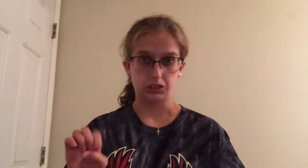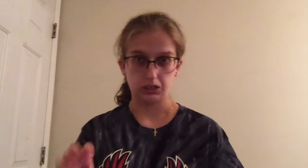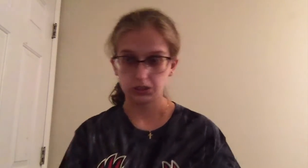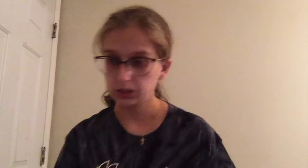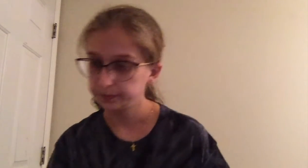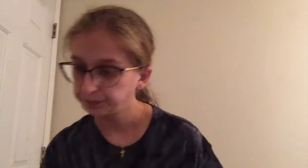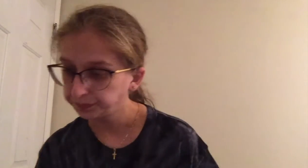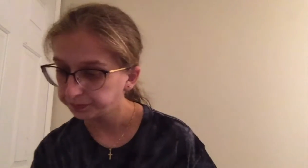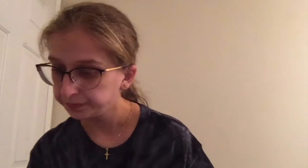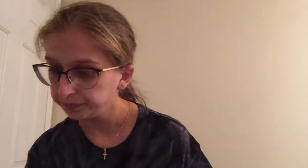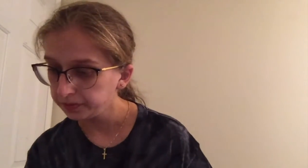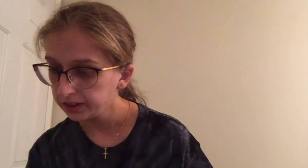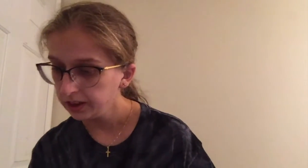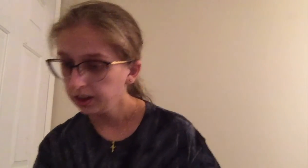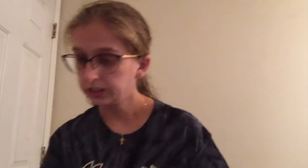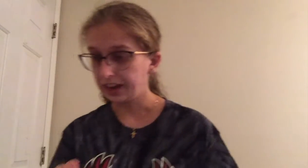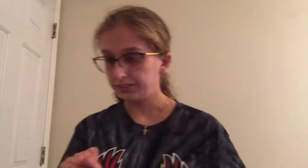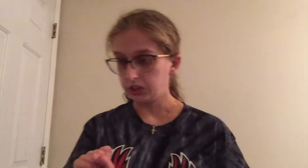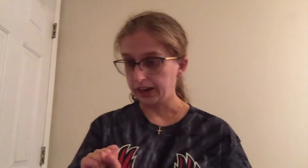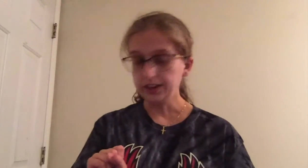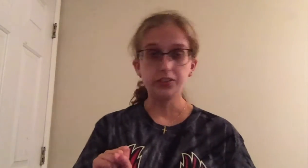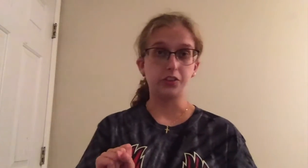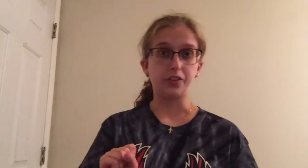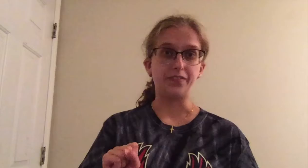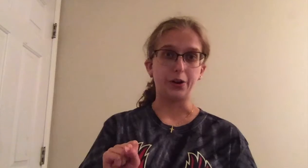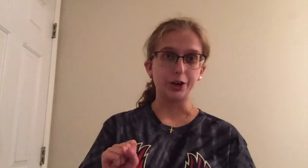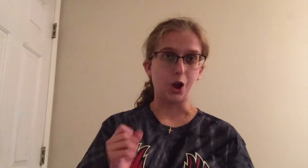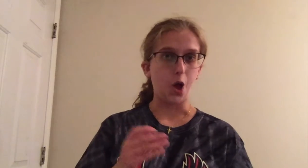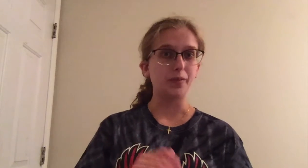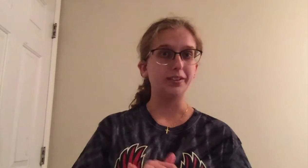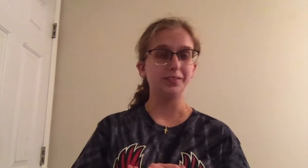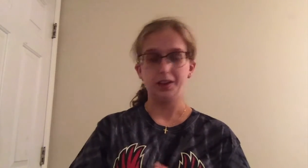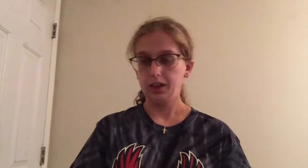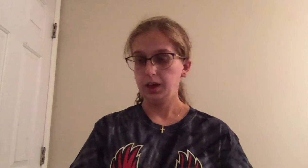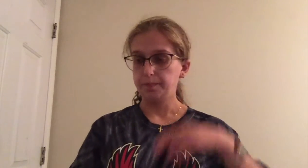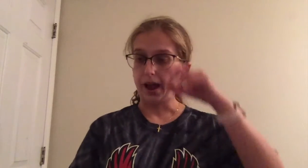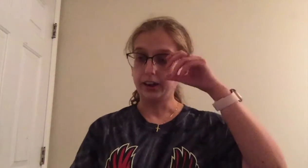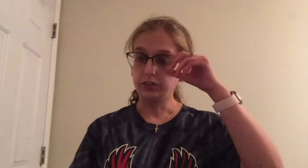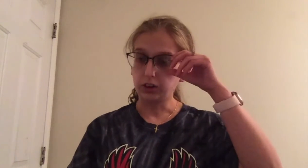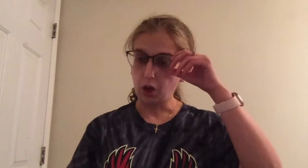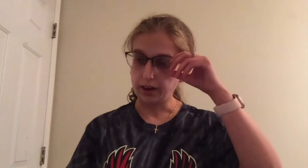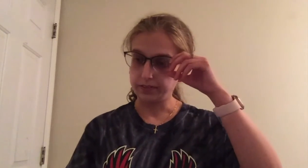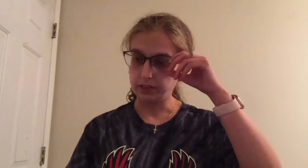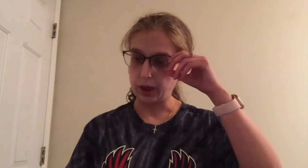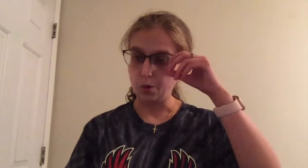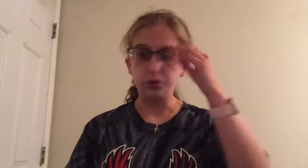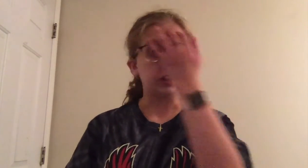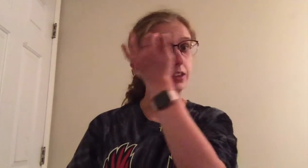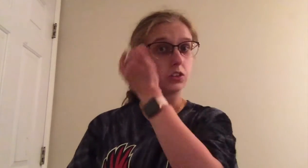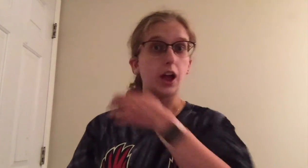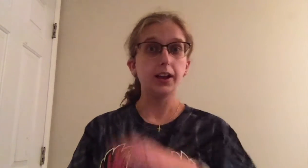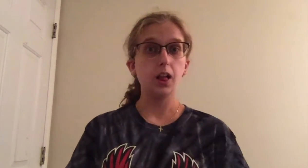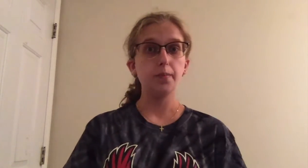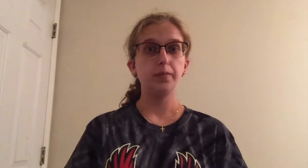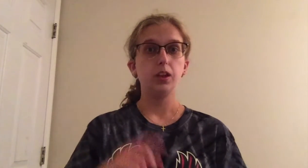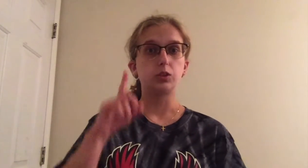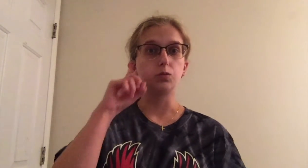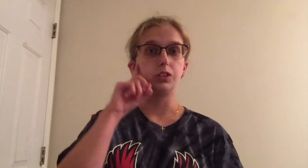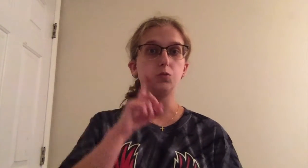competencies. Deaf studies, this is a very common minor for a lot of those in sign club. So you would do the